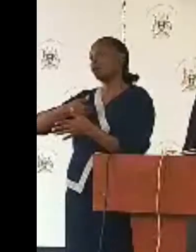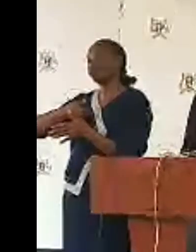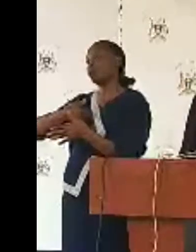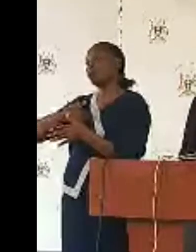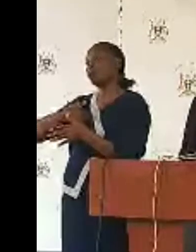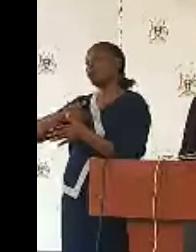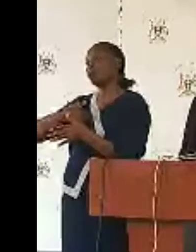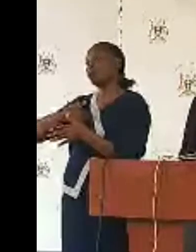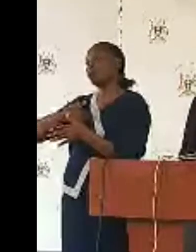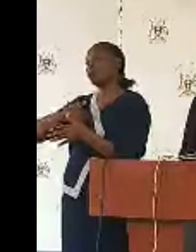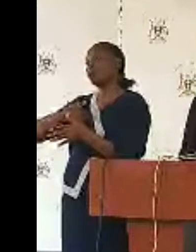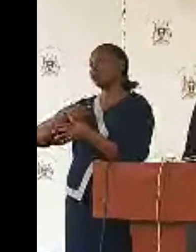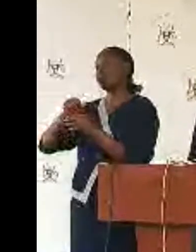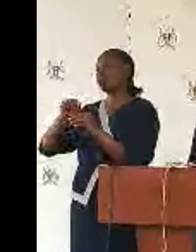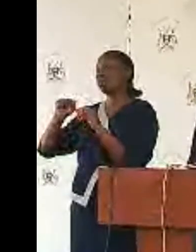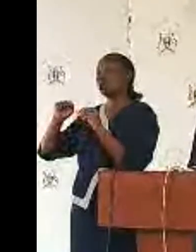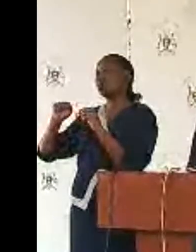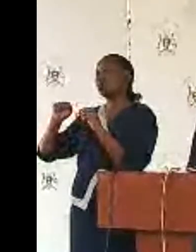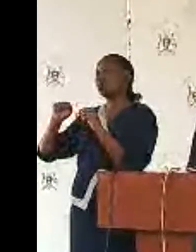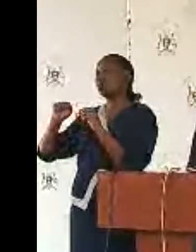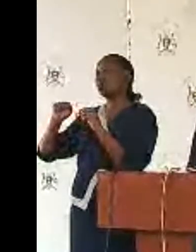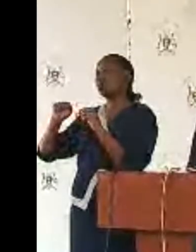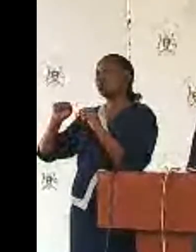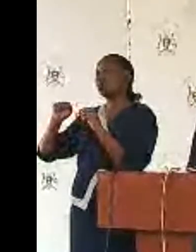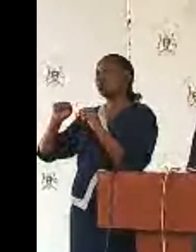bisaanyizo n'akamu.